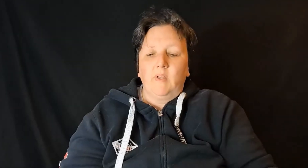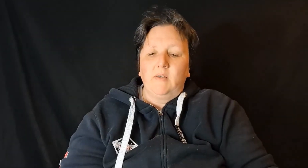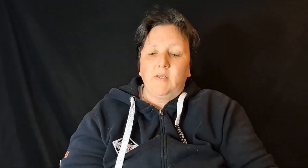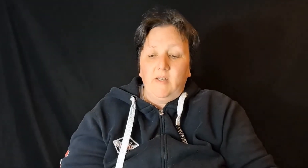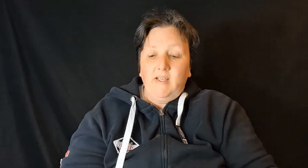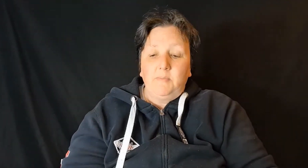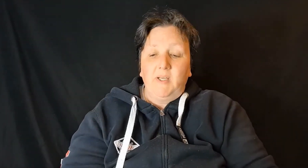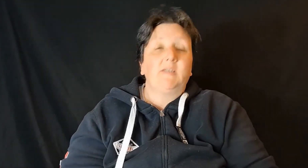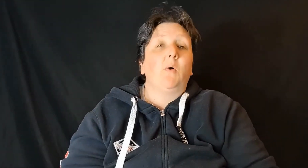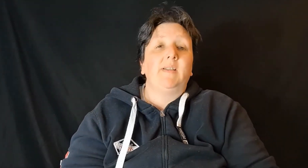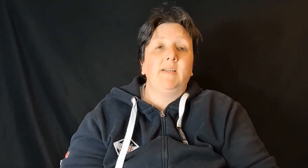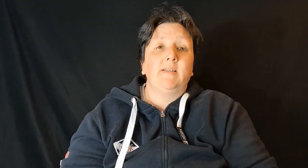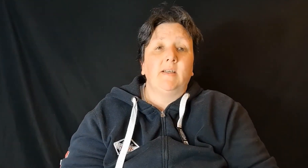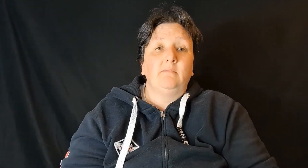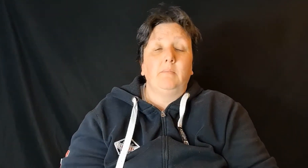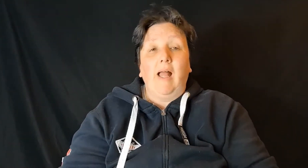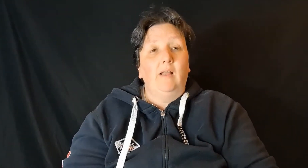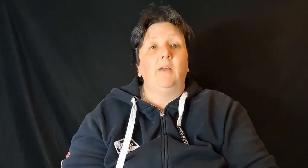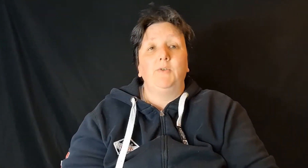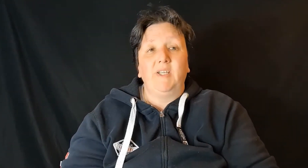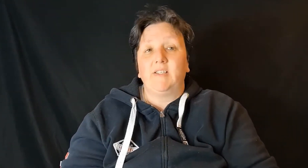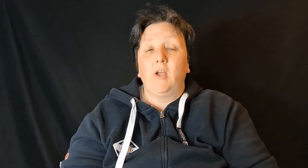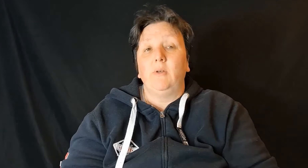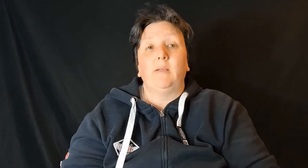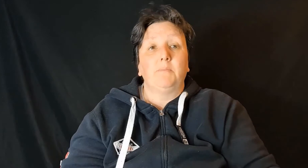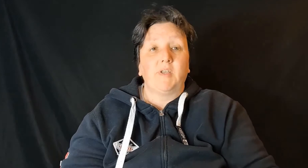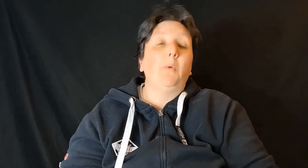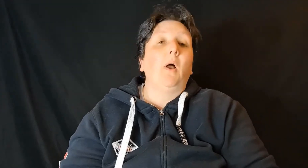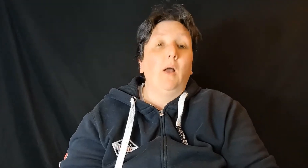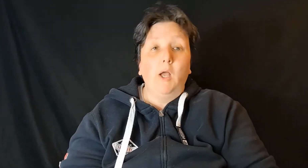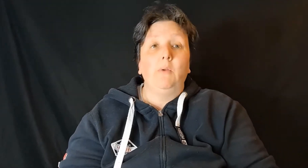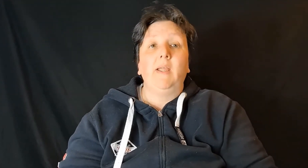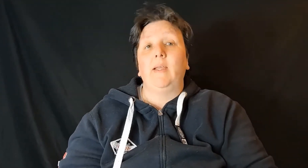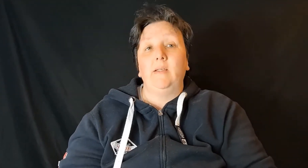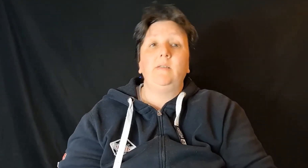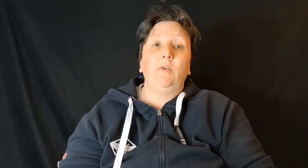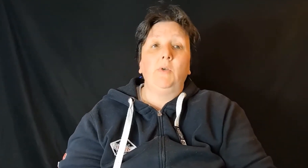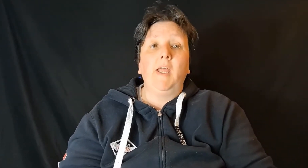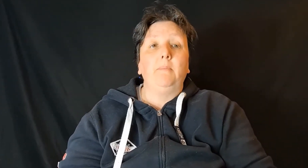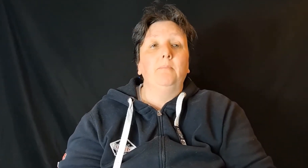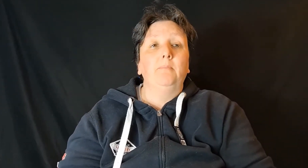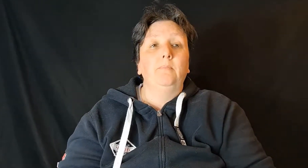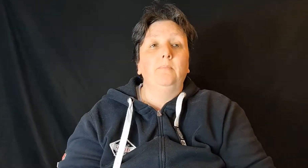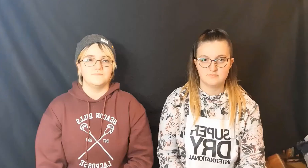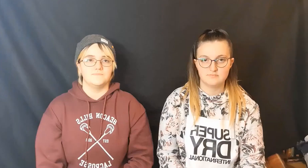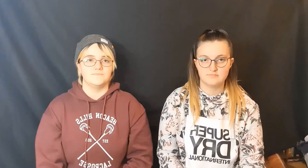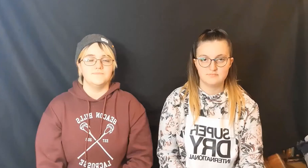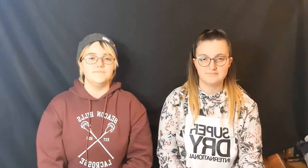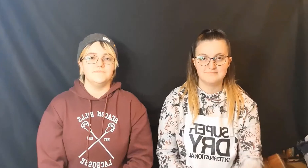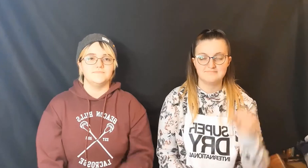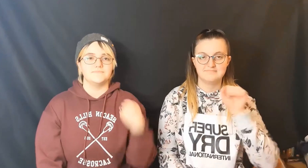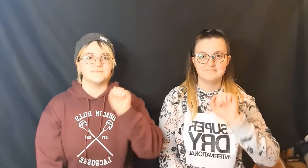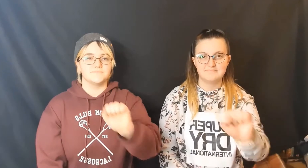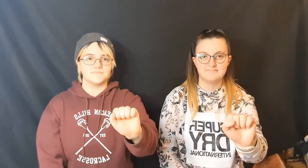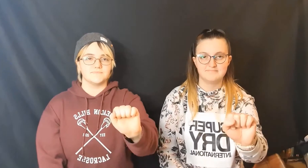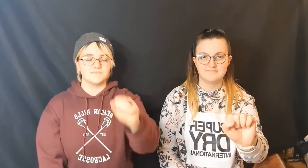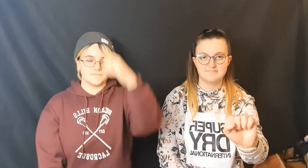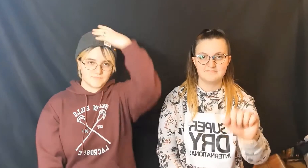So the next bit is quite easy. Hallowed means holy, so holy is your name. Thy